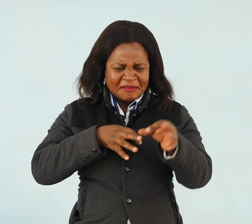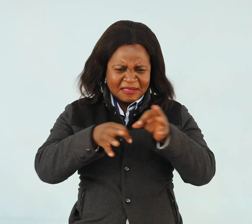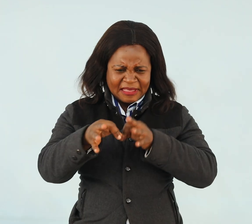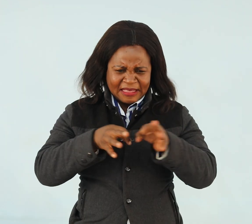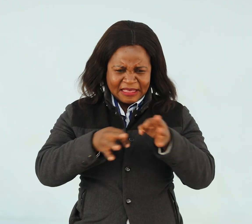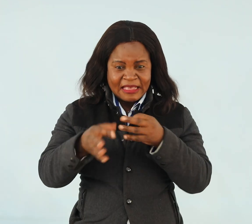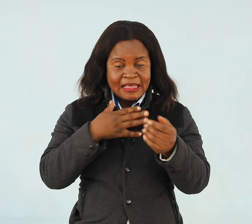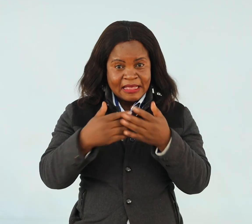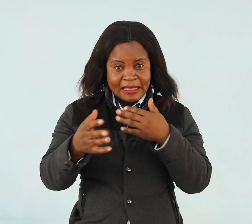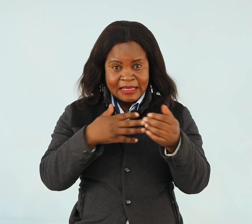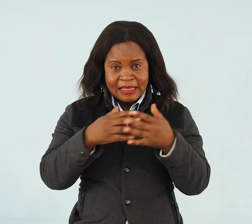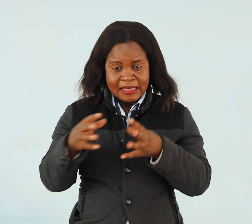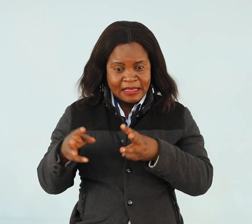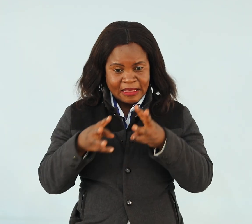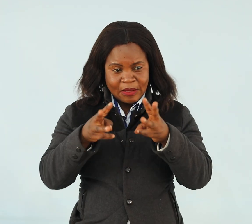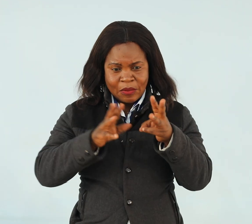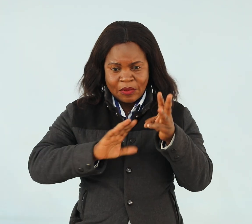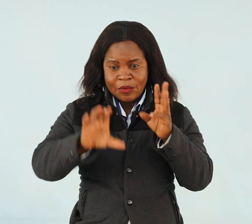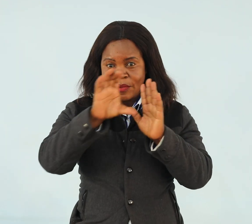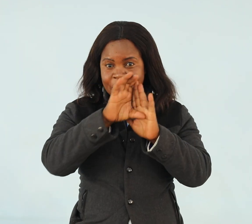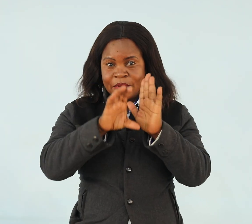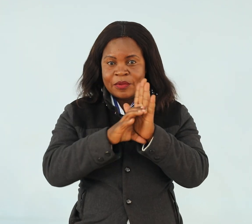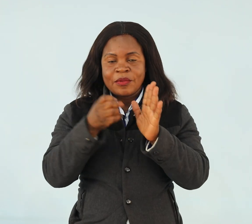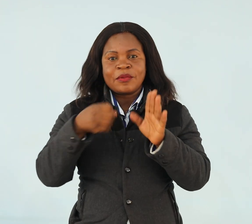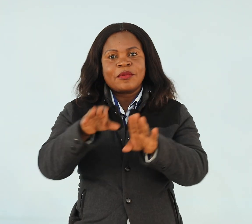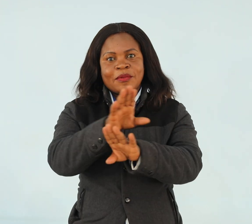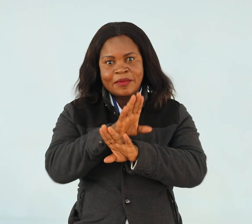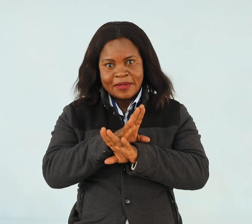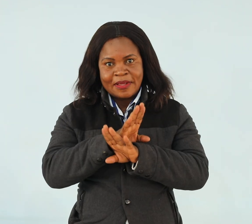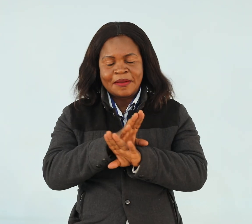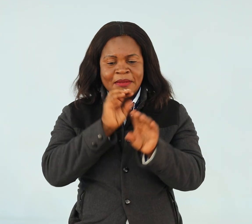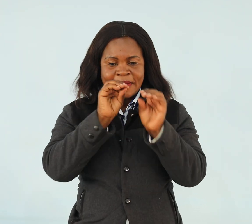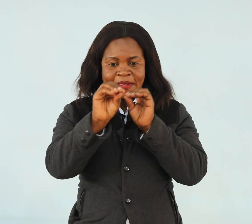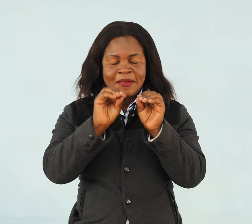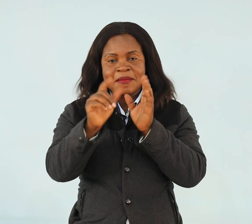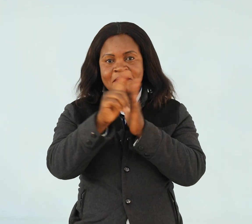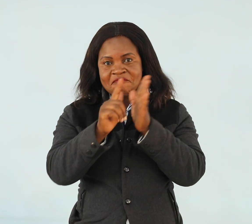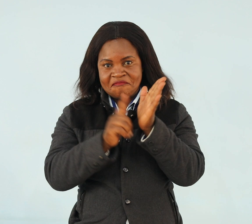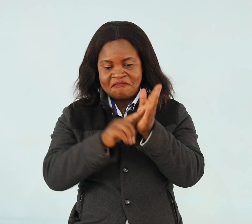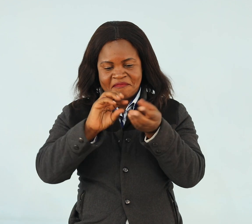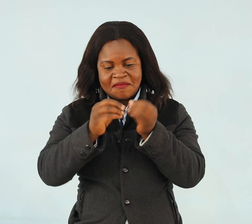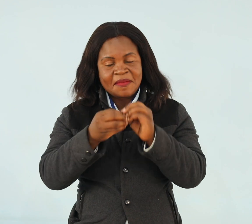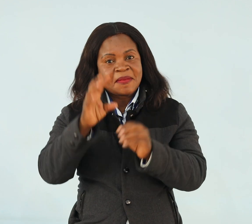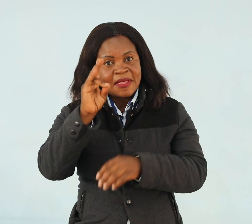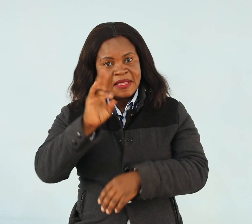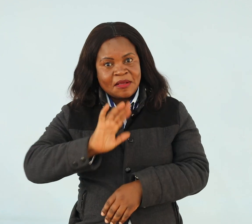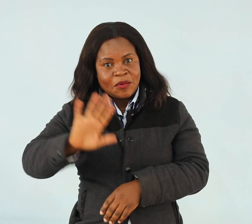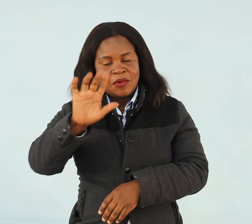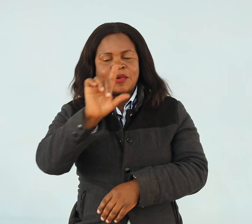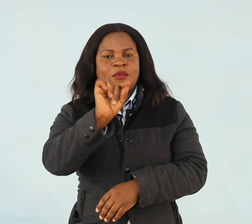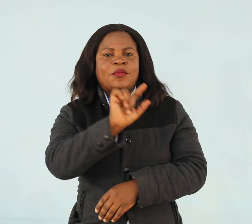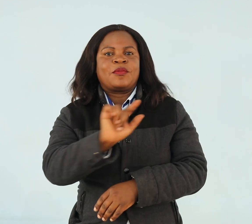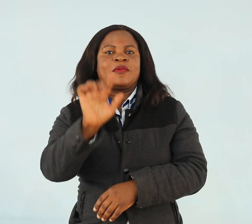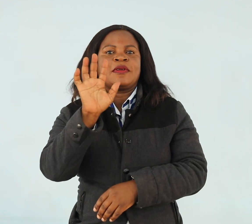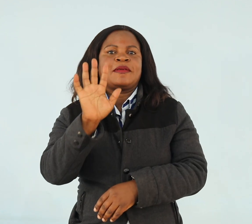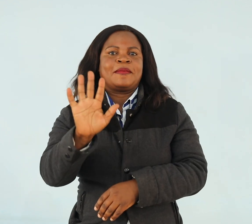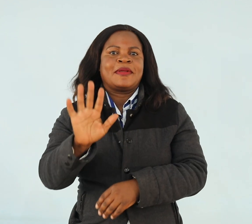version of the Constitution of Zambia Amendment Act Number 7 of 2025 has been